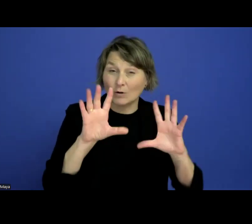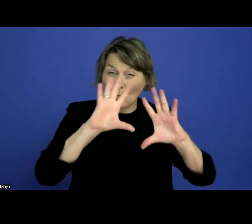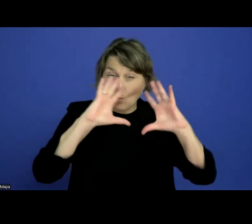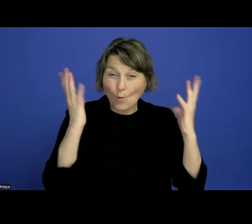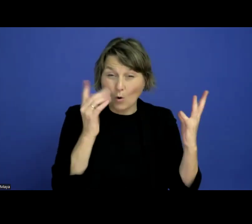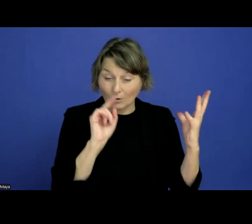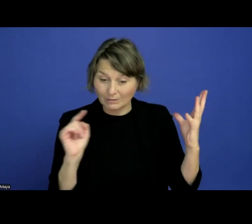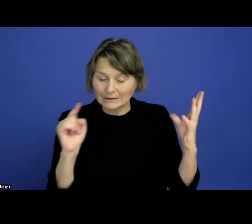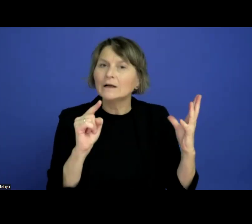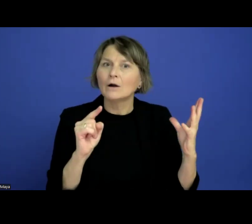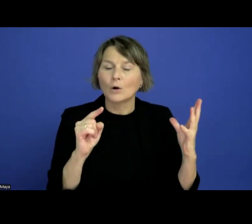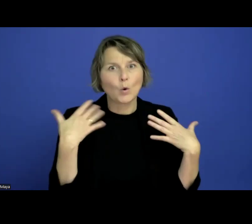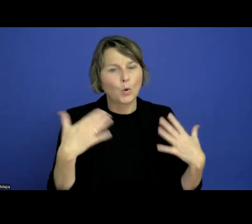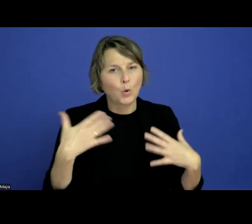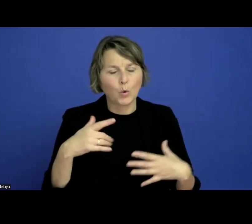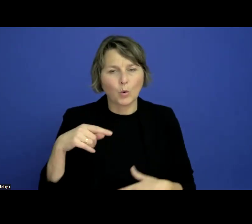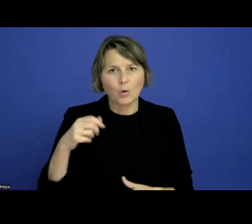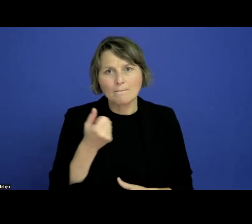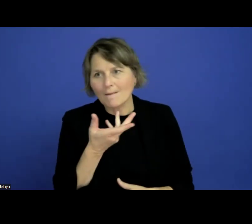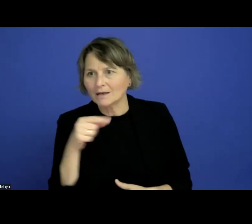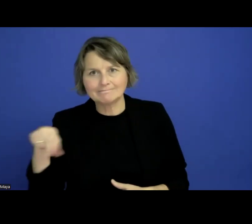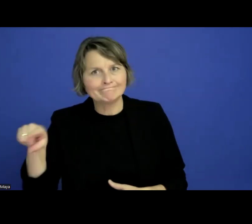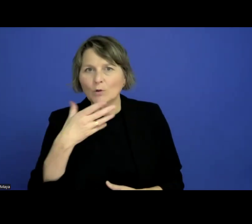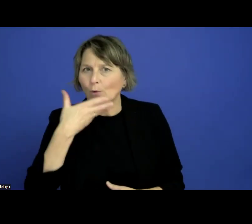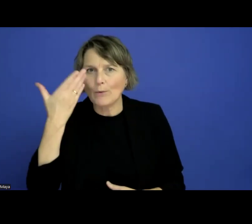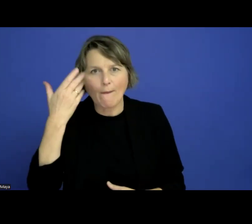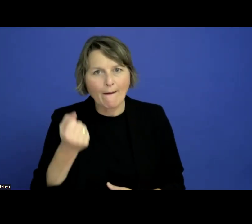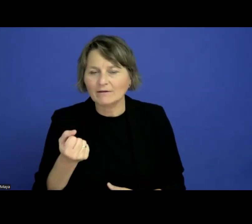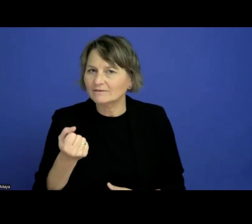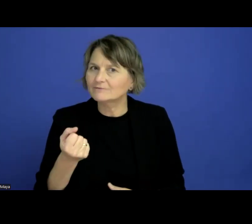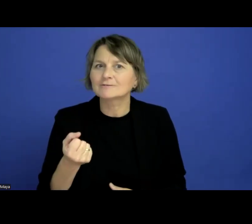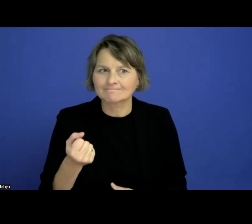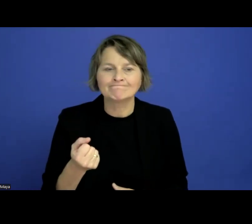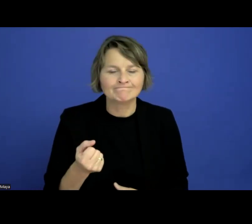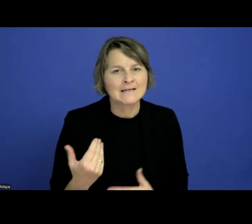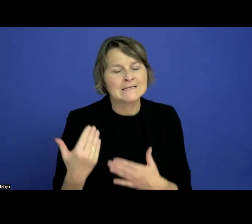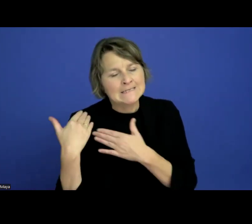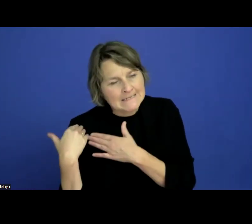a real benefit for people who have caregiving